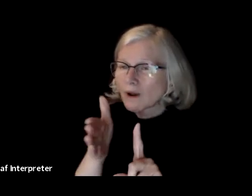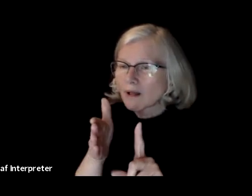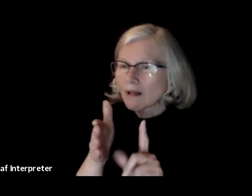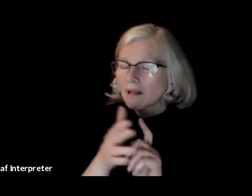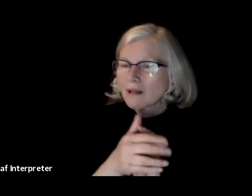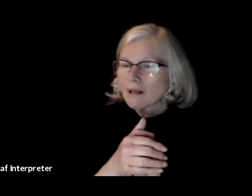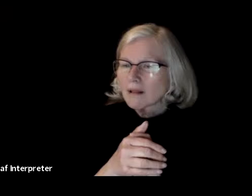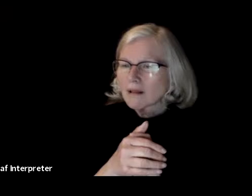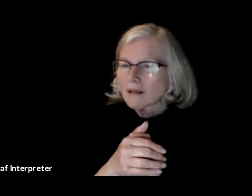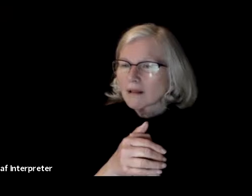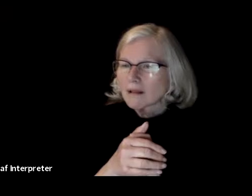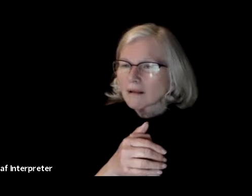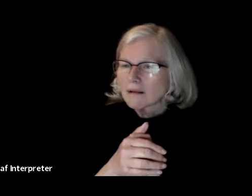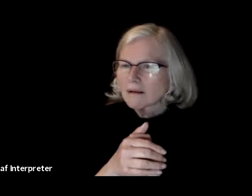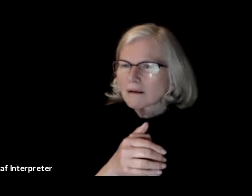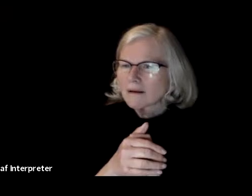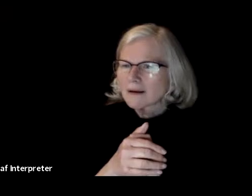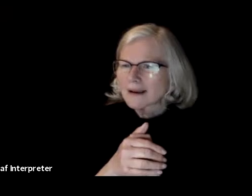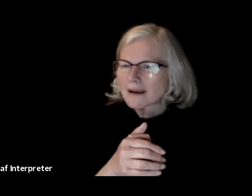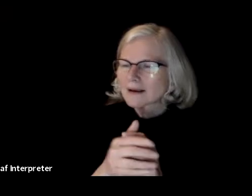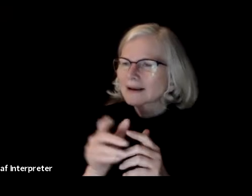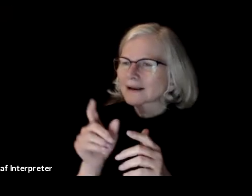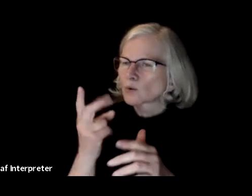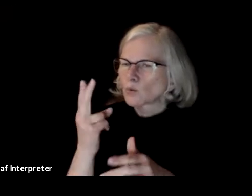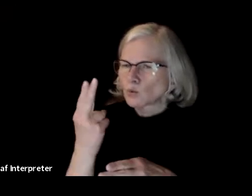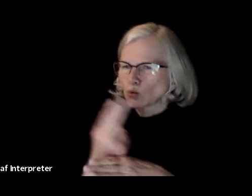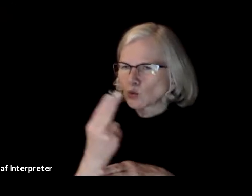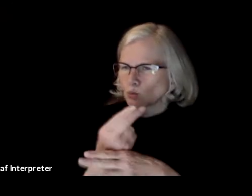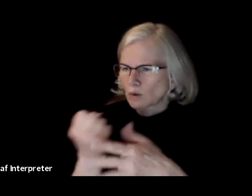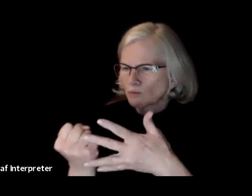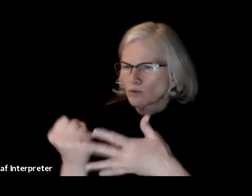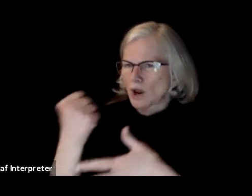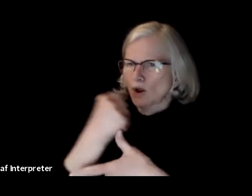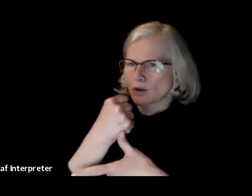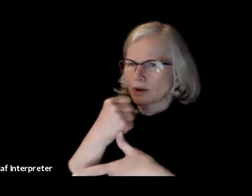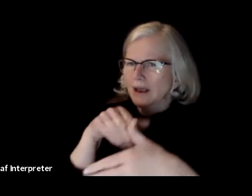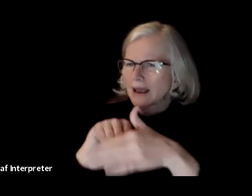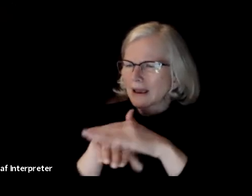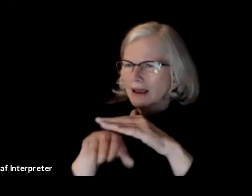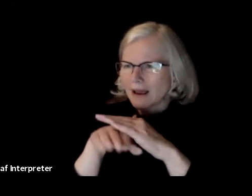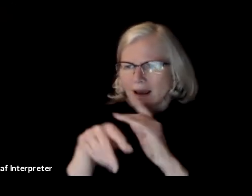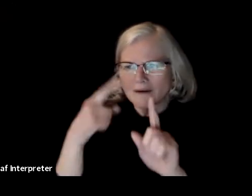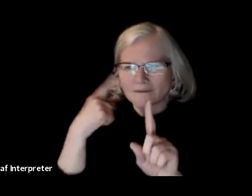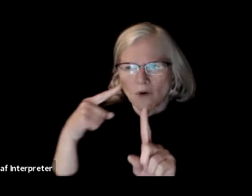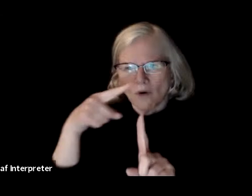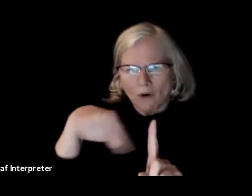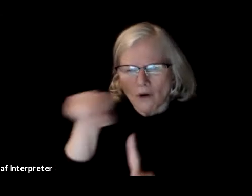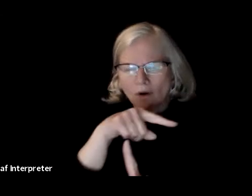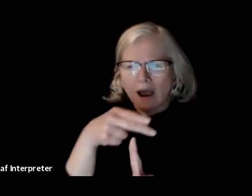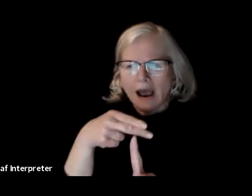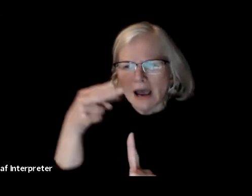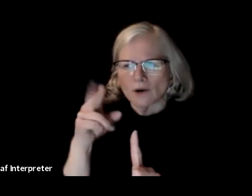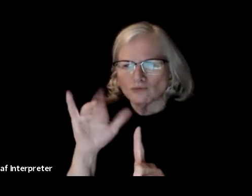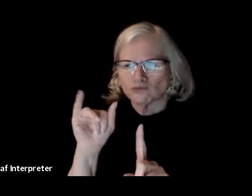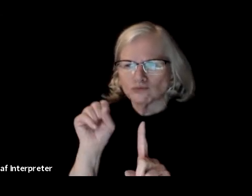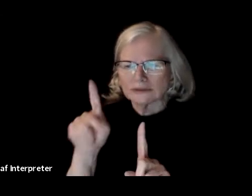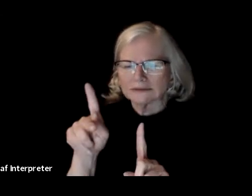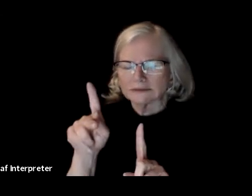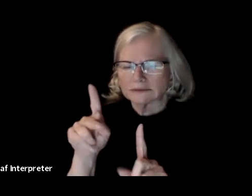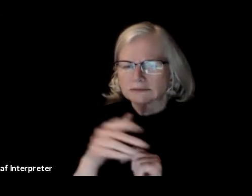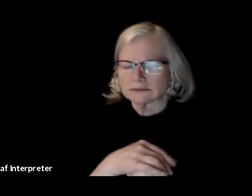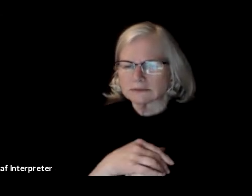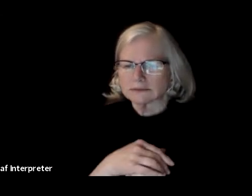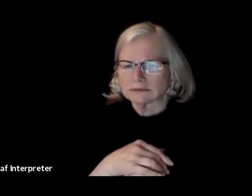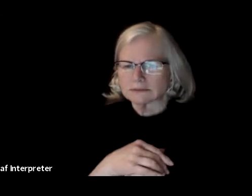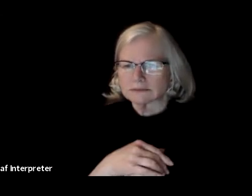creating prioritized access for their higher risk populations, so that healthy 20-year-old might be